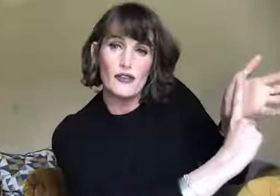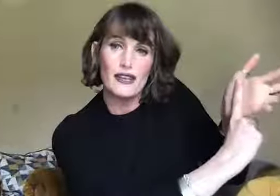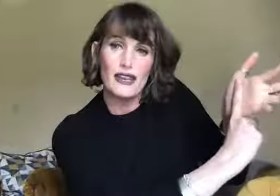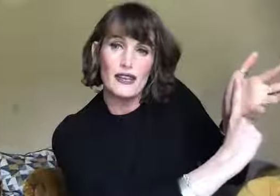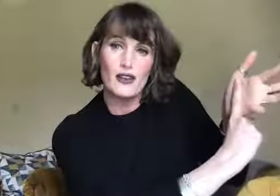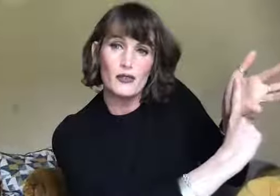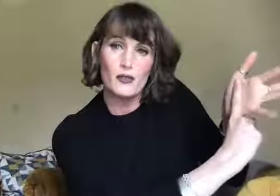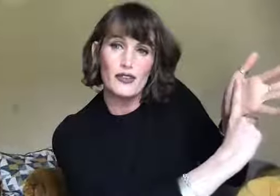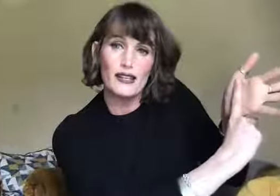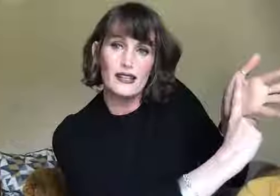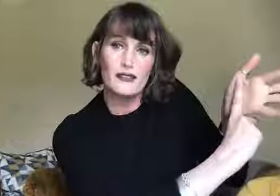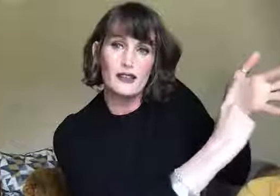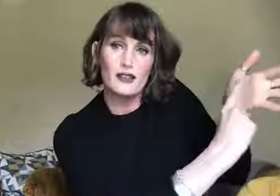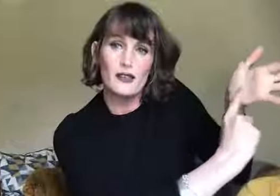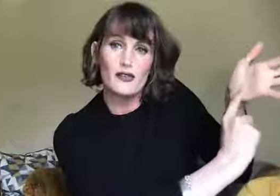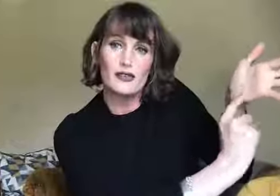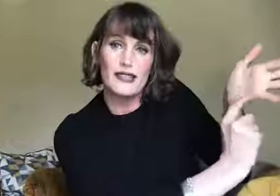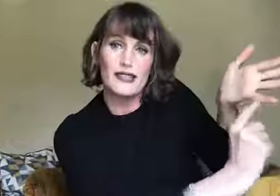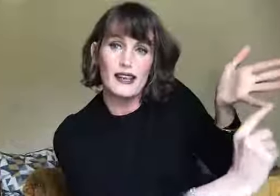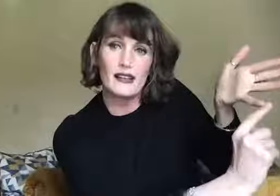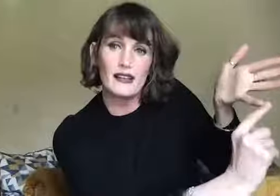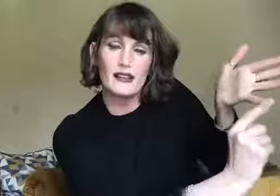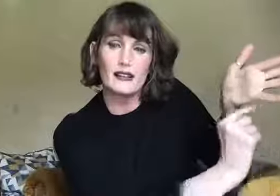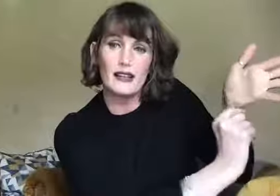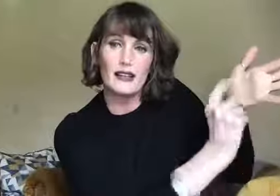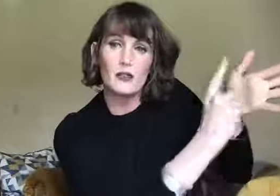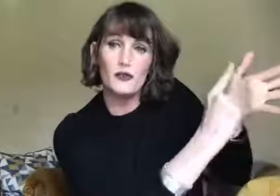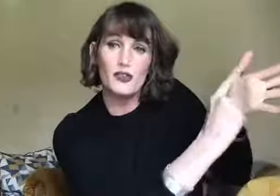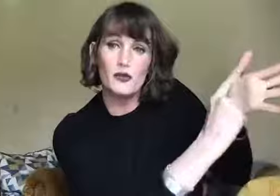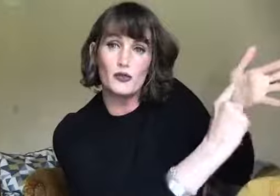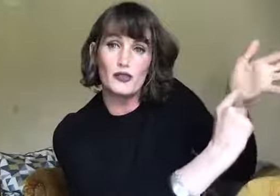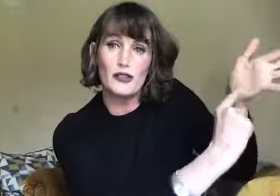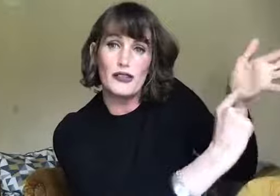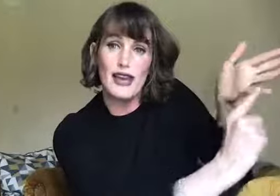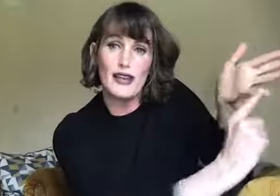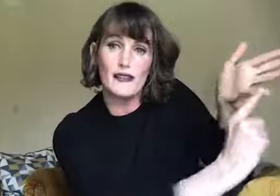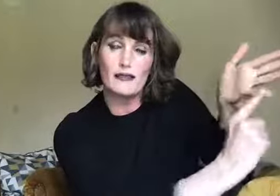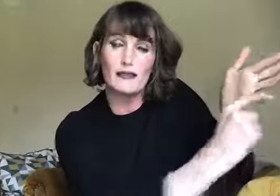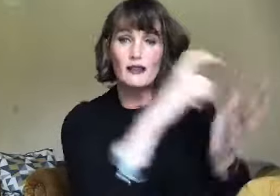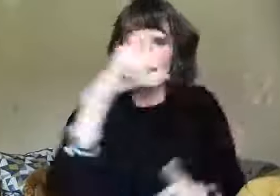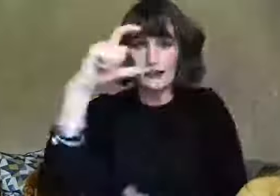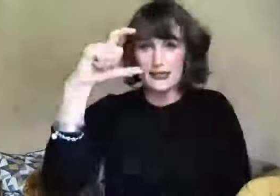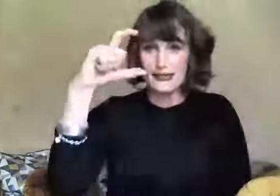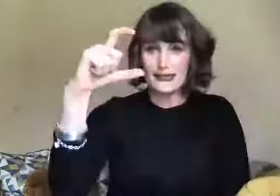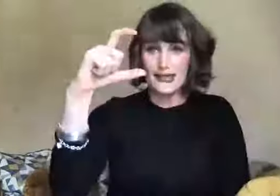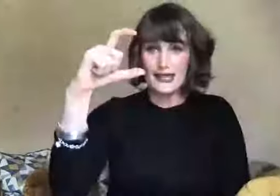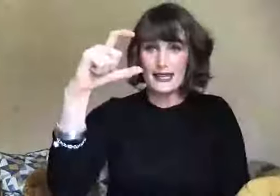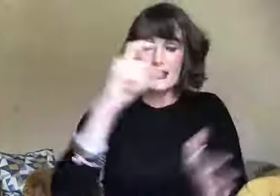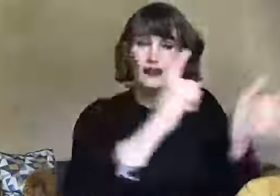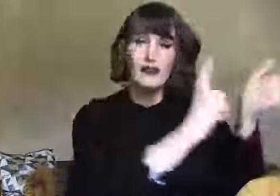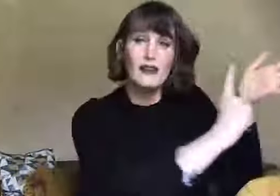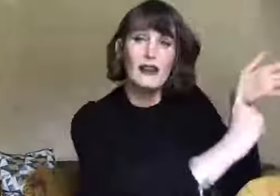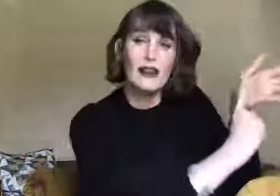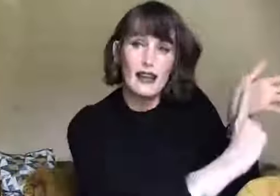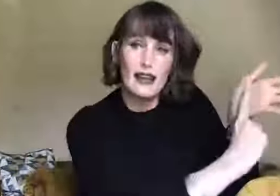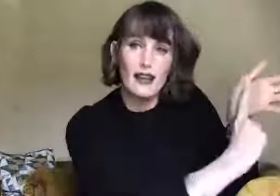finger here with the little finger. So you see that as an actual visual L. C,